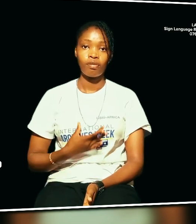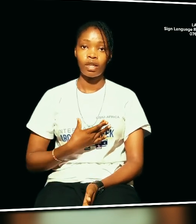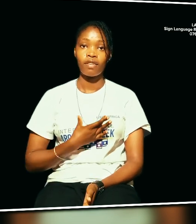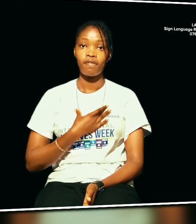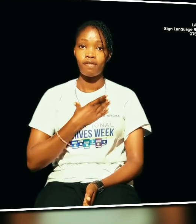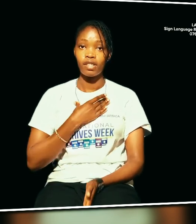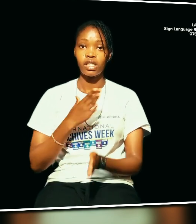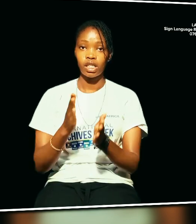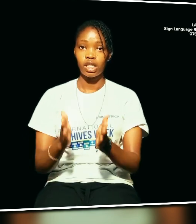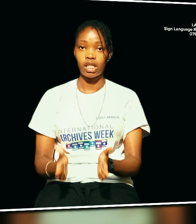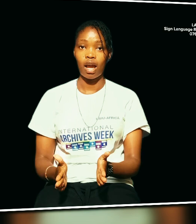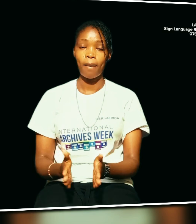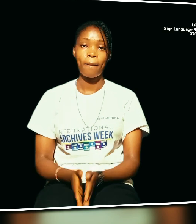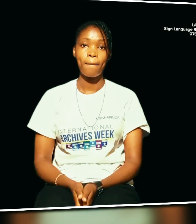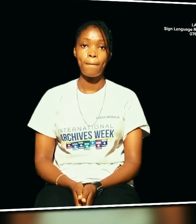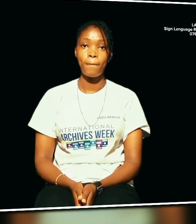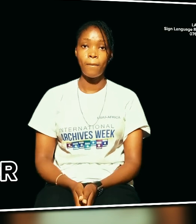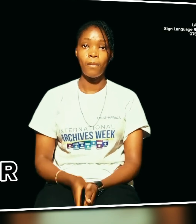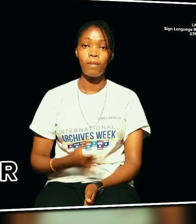visitor,